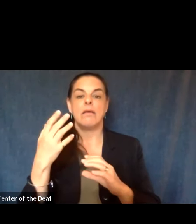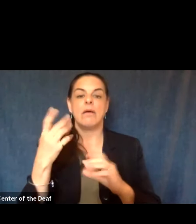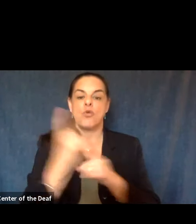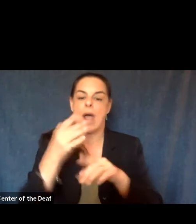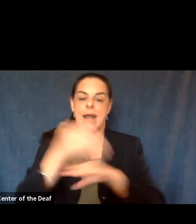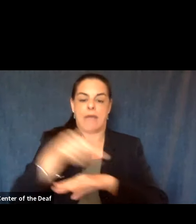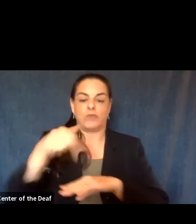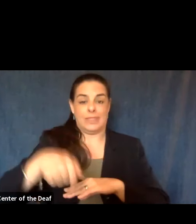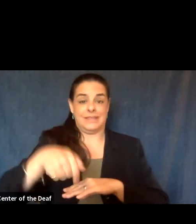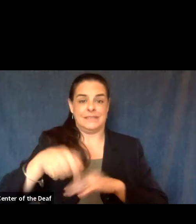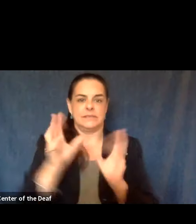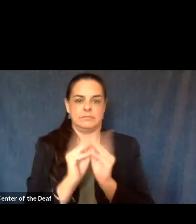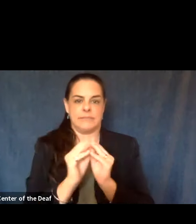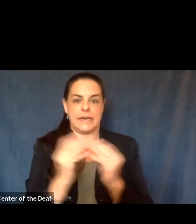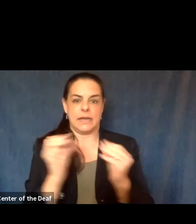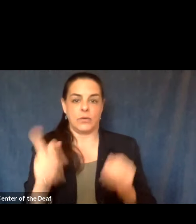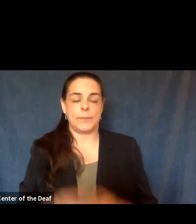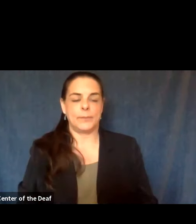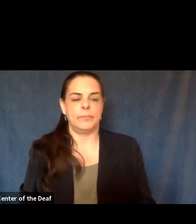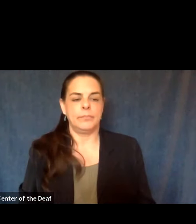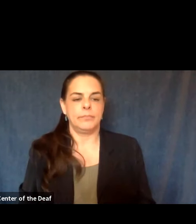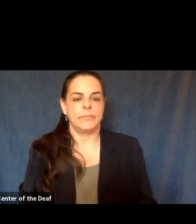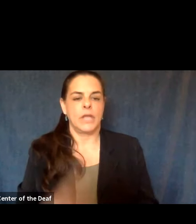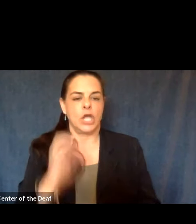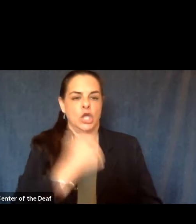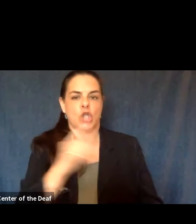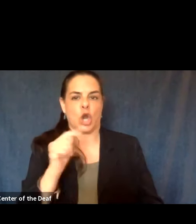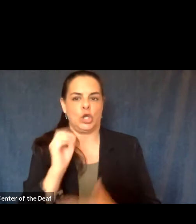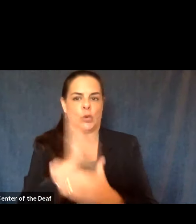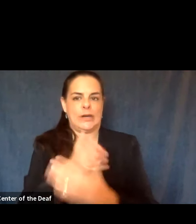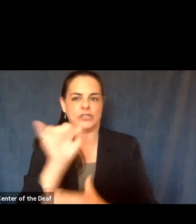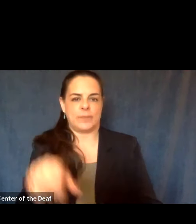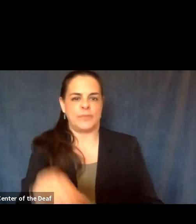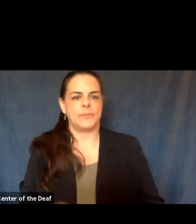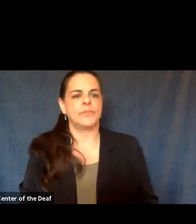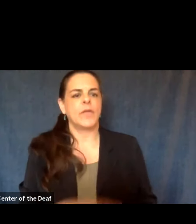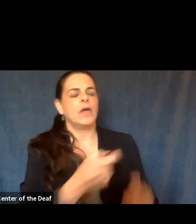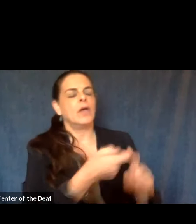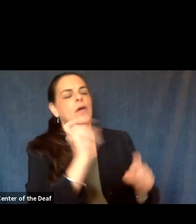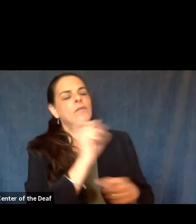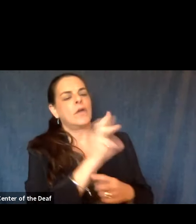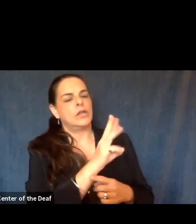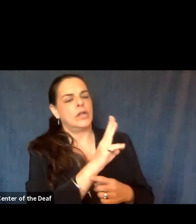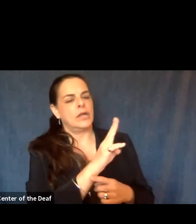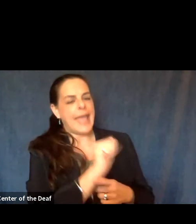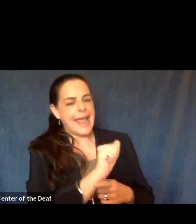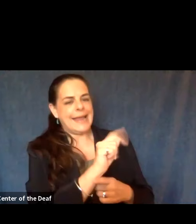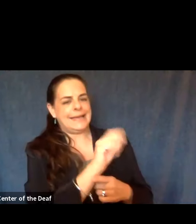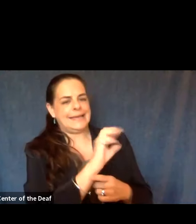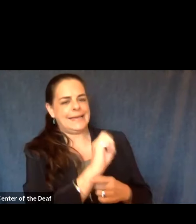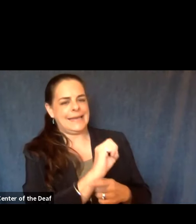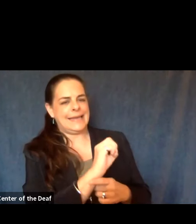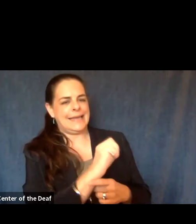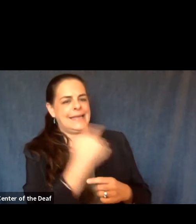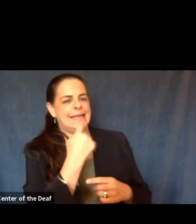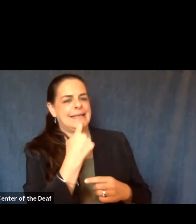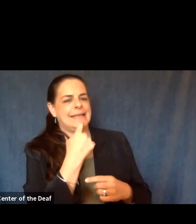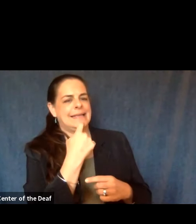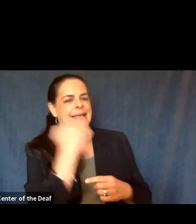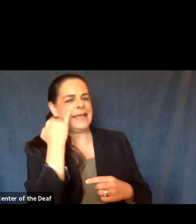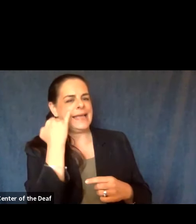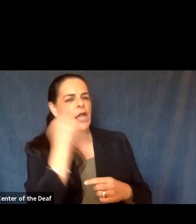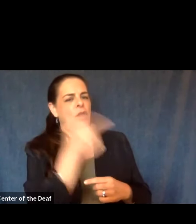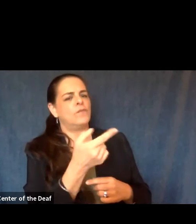this media briefing. Sorry to interject there. From WATE, they say a viewer asks